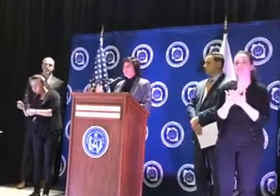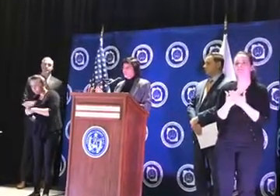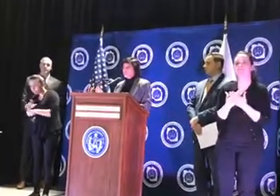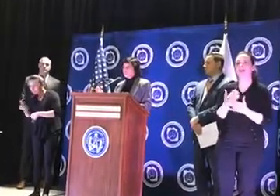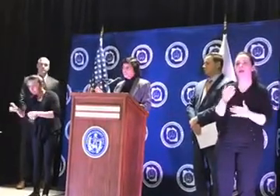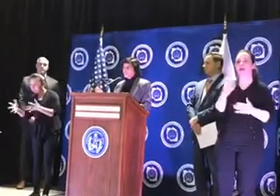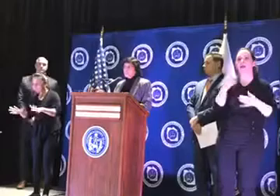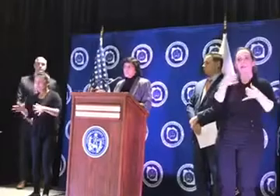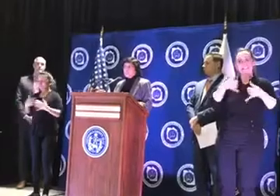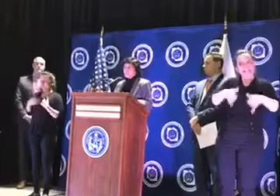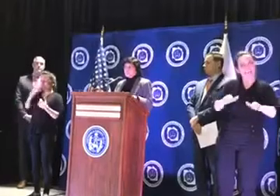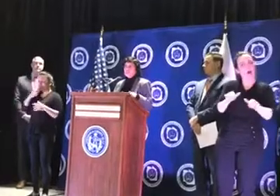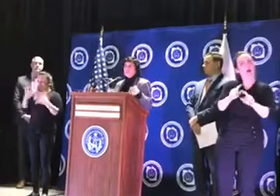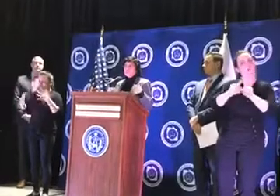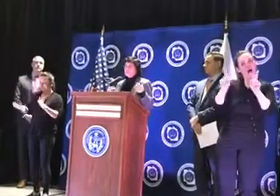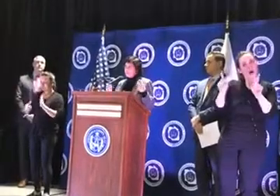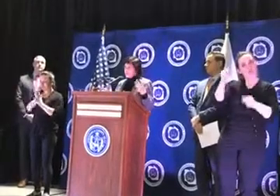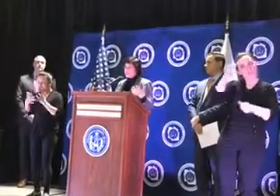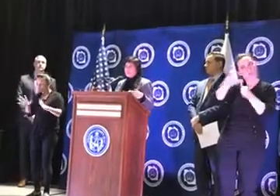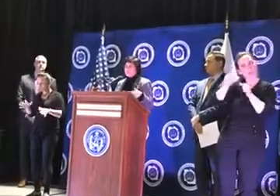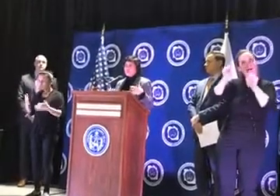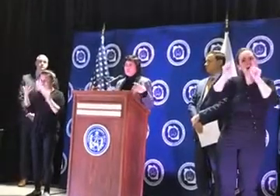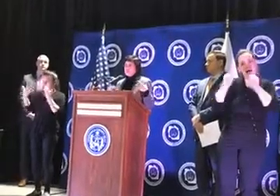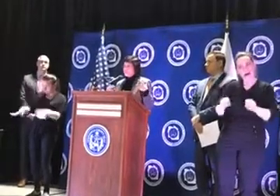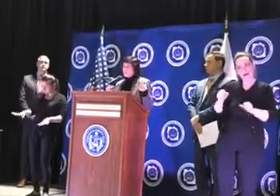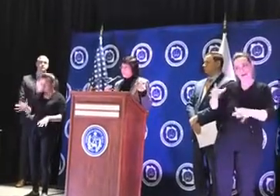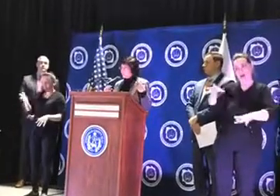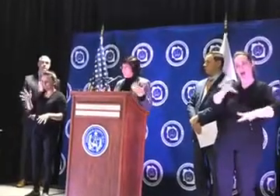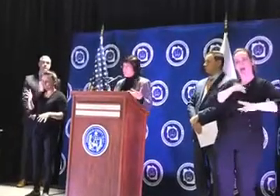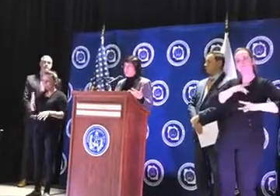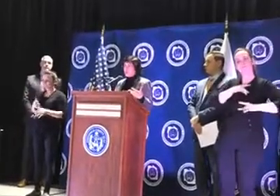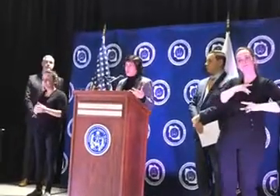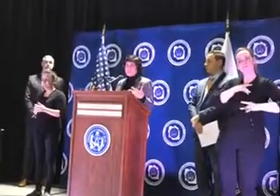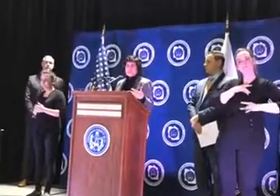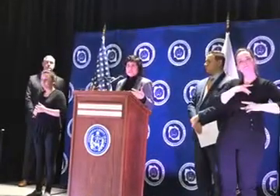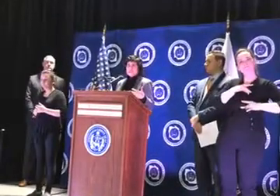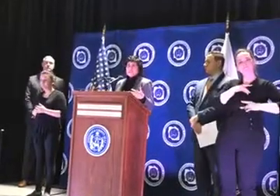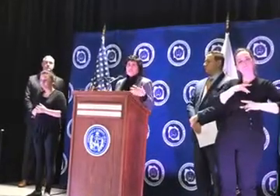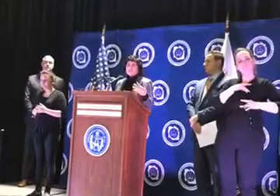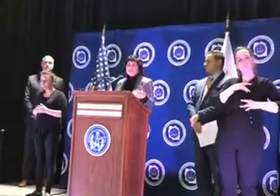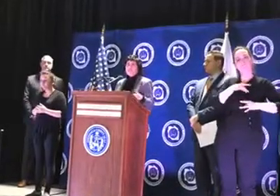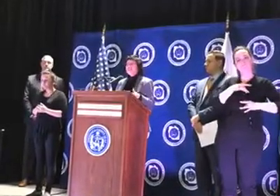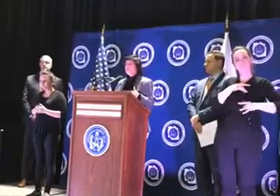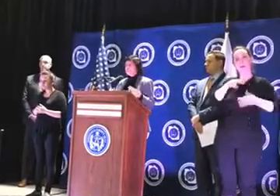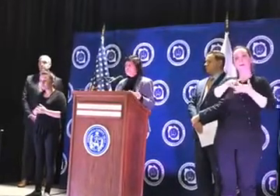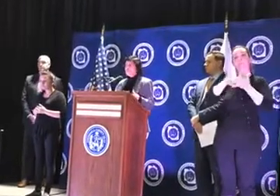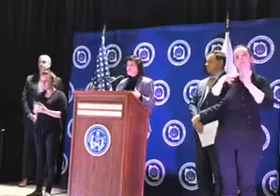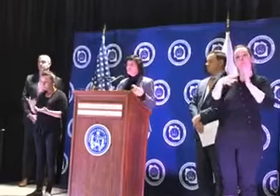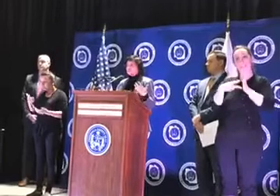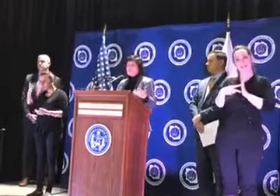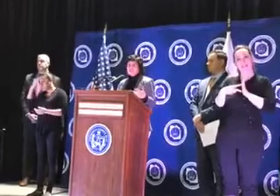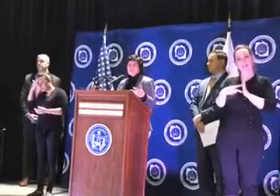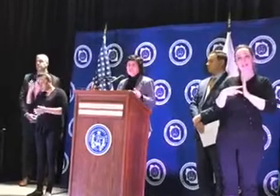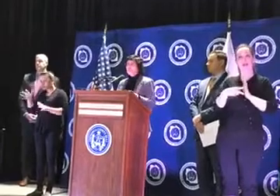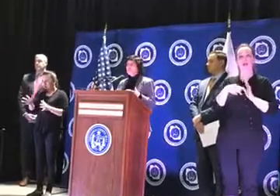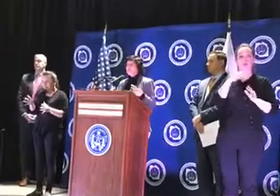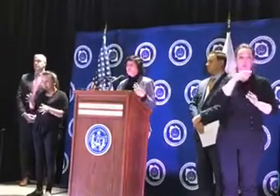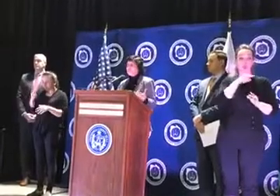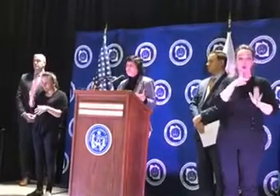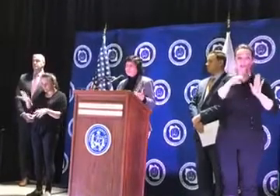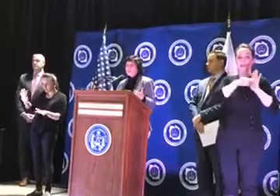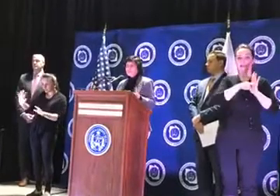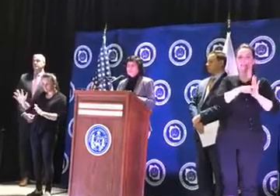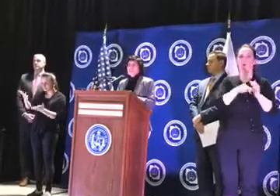anything you want to do. It means you are doing good, you did not turn positive, but it means you continue to do social distancing,